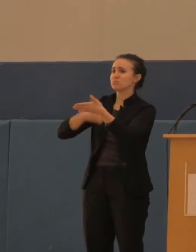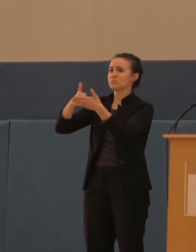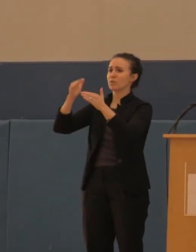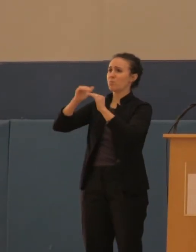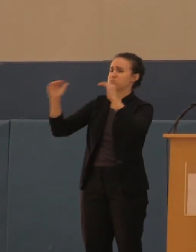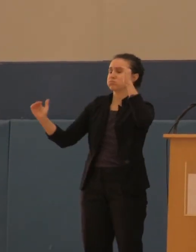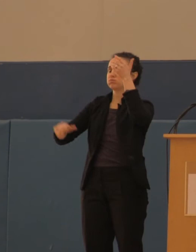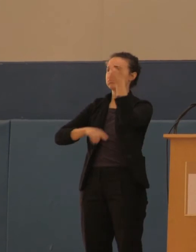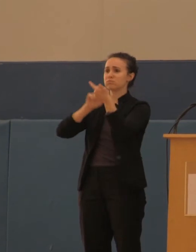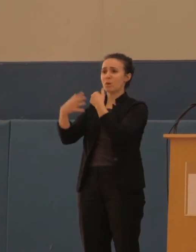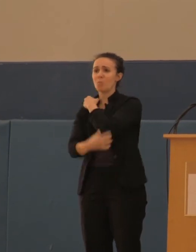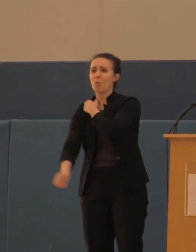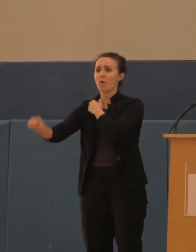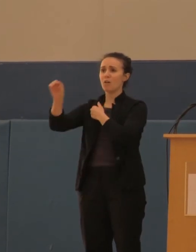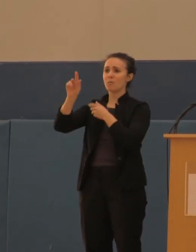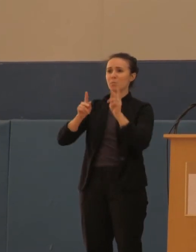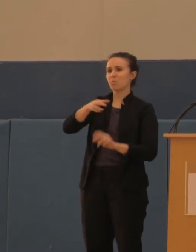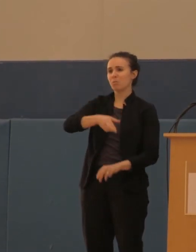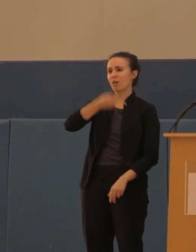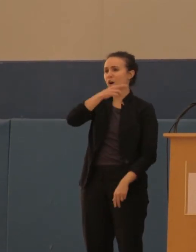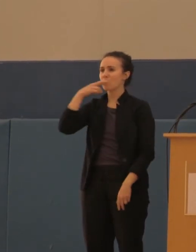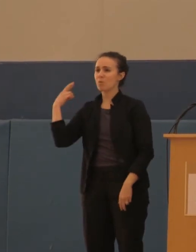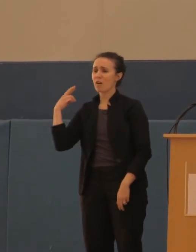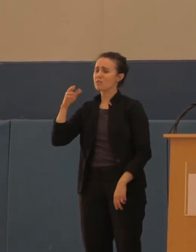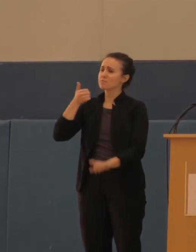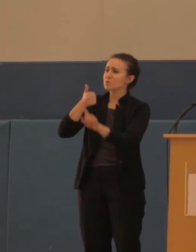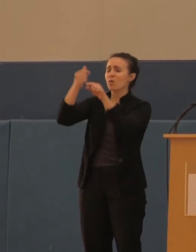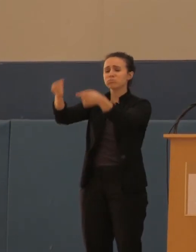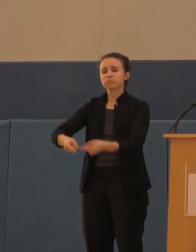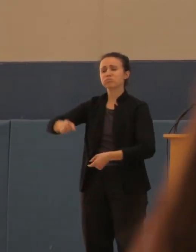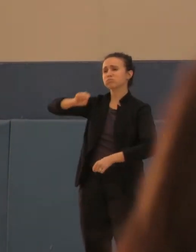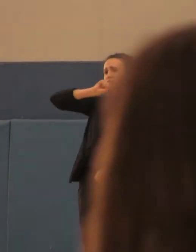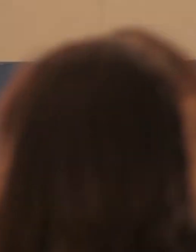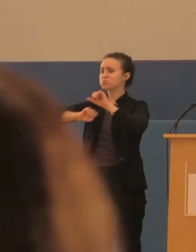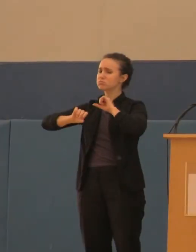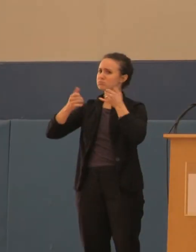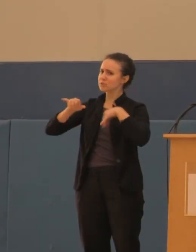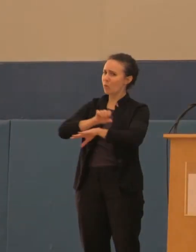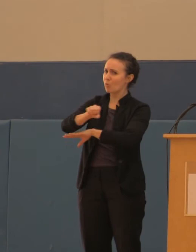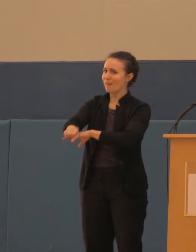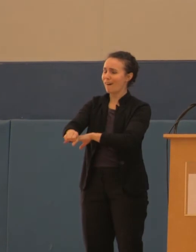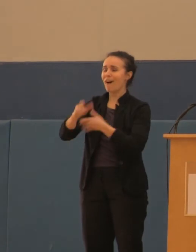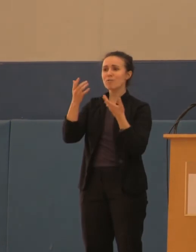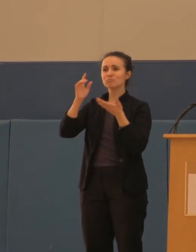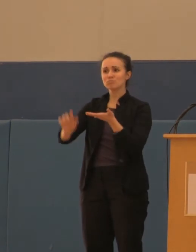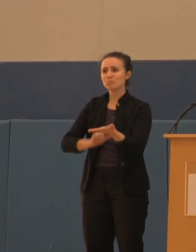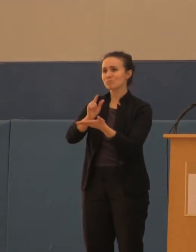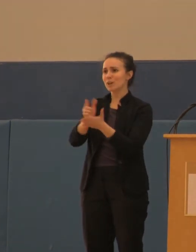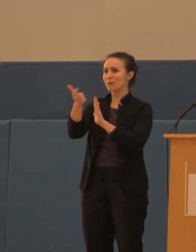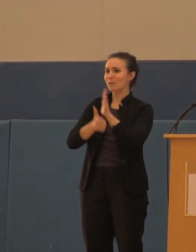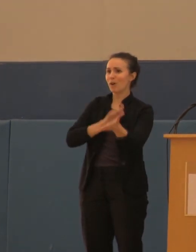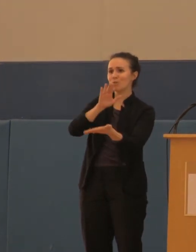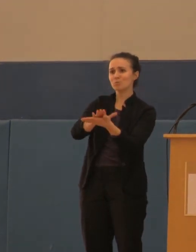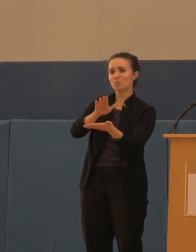vulnerable. Overcoming her own personal hardships, Juanita graduated from law school, dedicating her career to